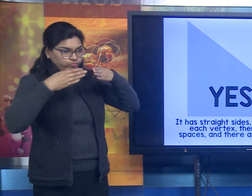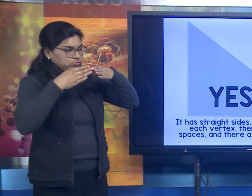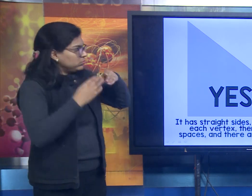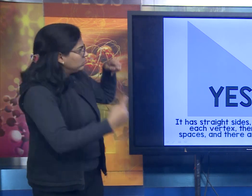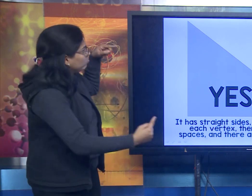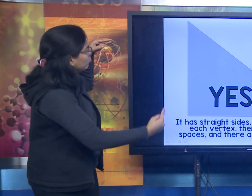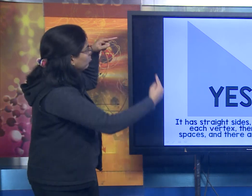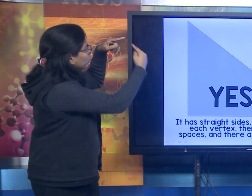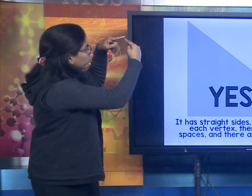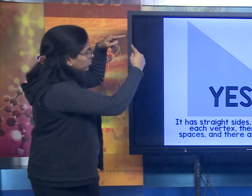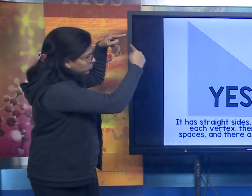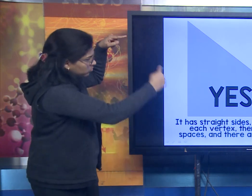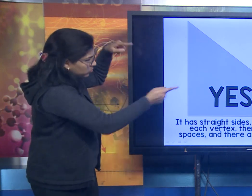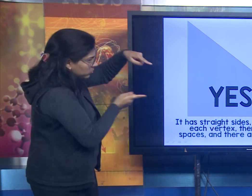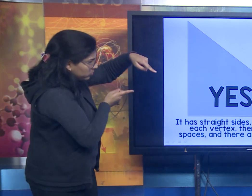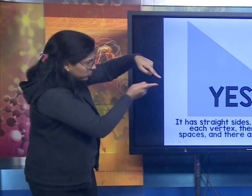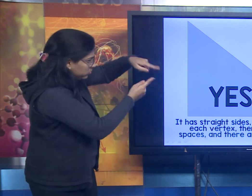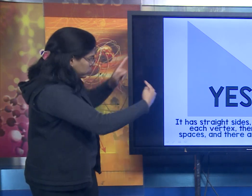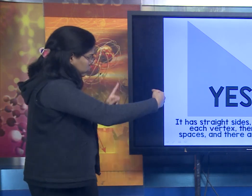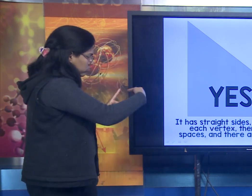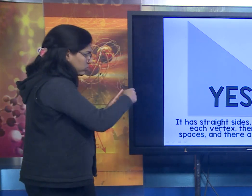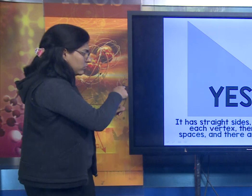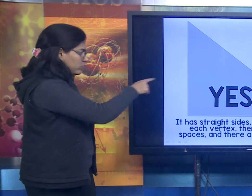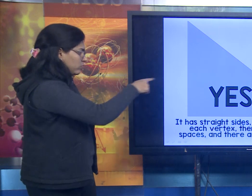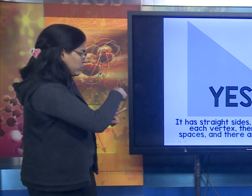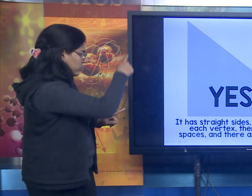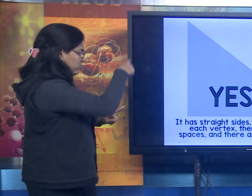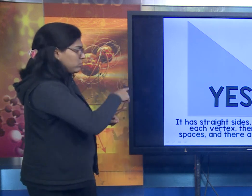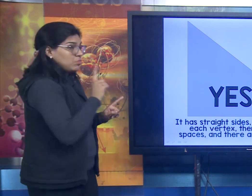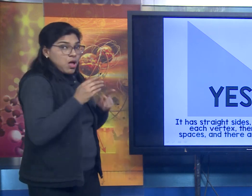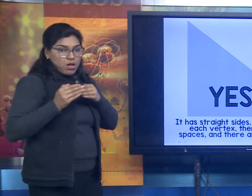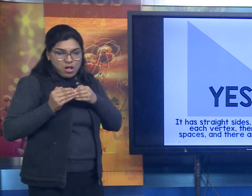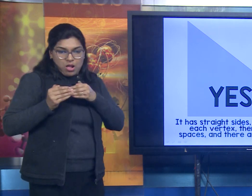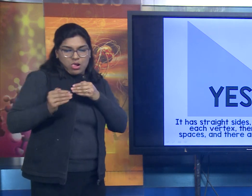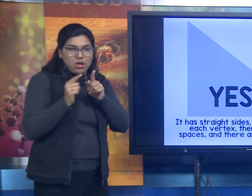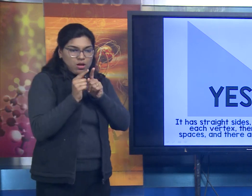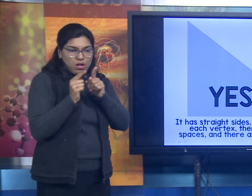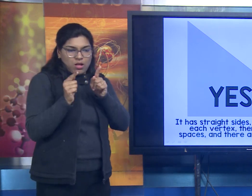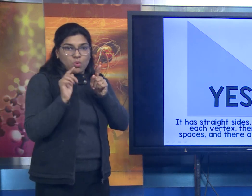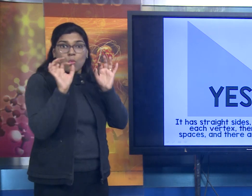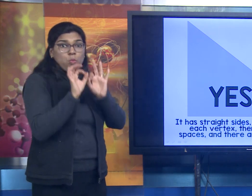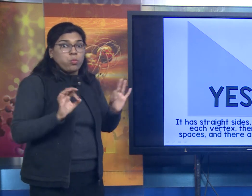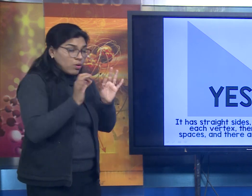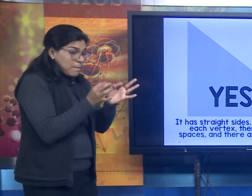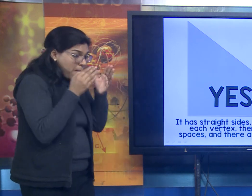And the two edges, they meet at each vertex, and also there are no gaps